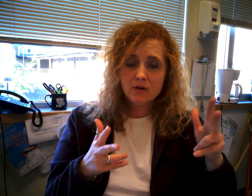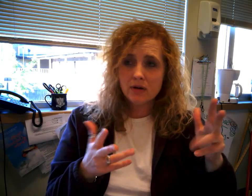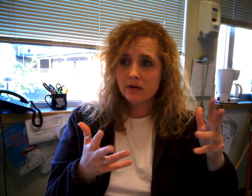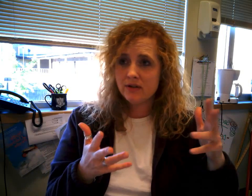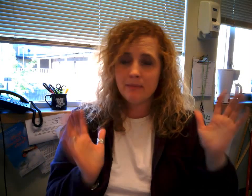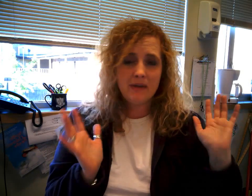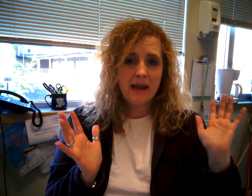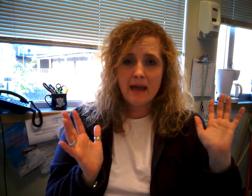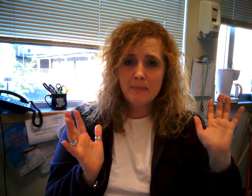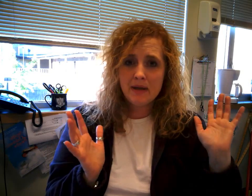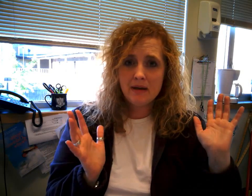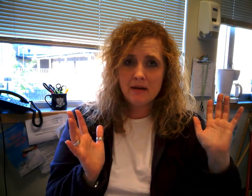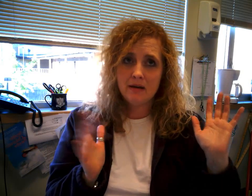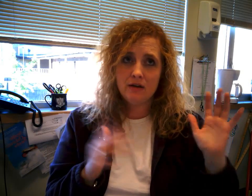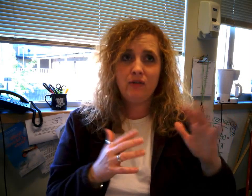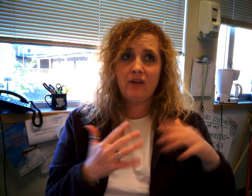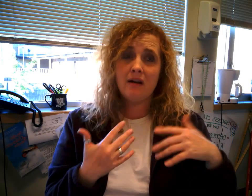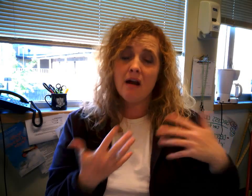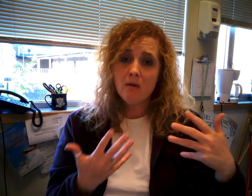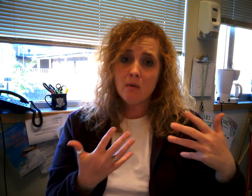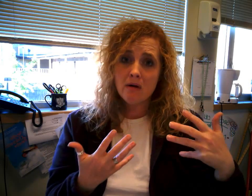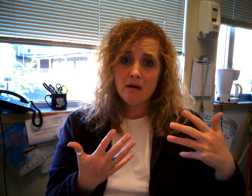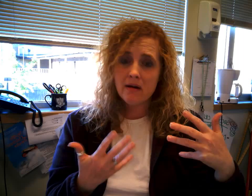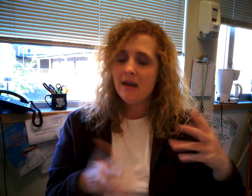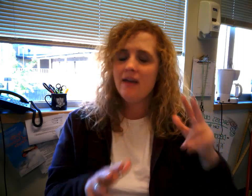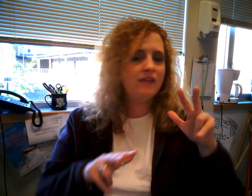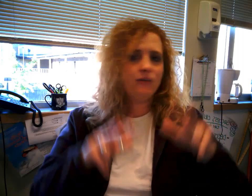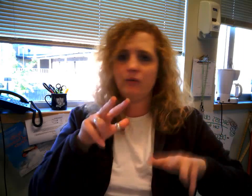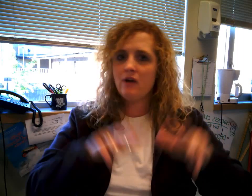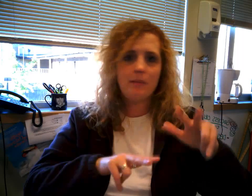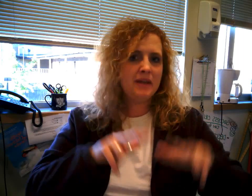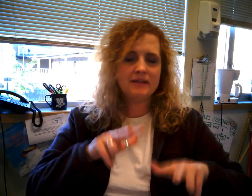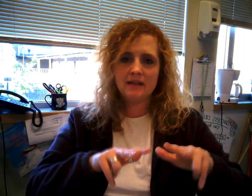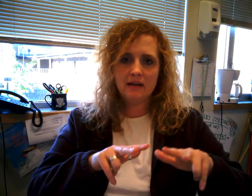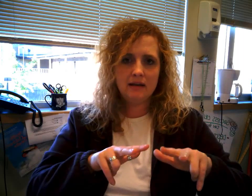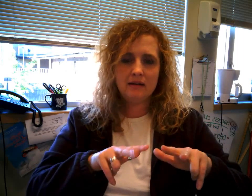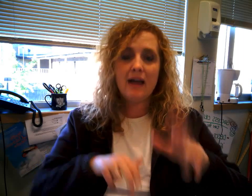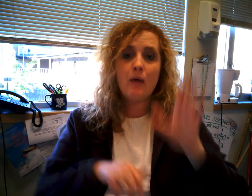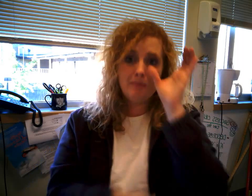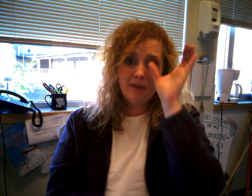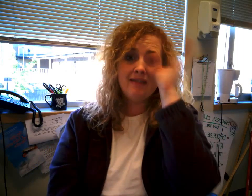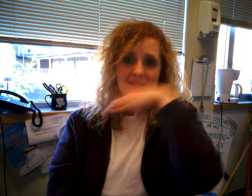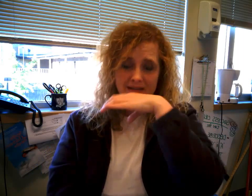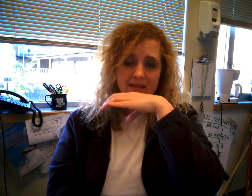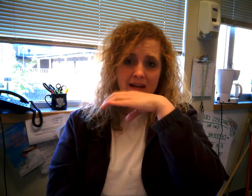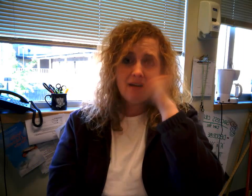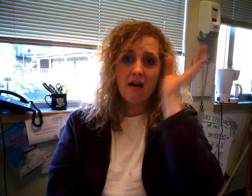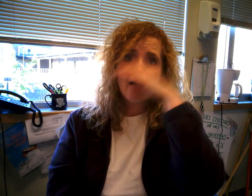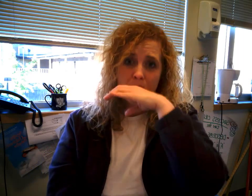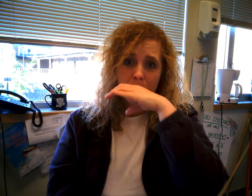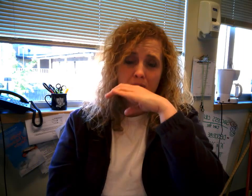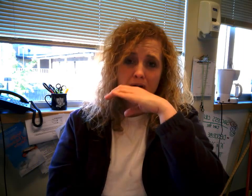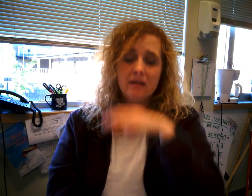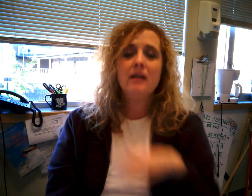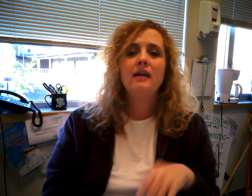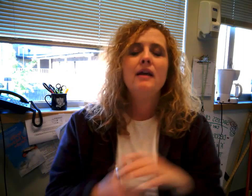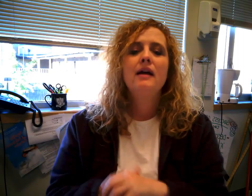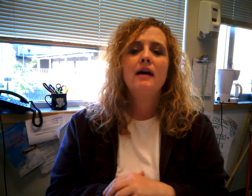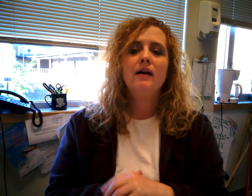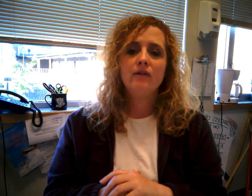in your brain. You've misunderstood it. The next one is retired with two R's, and then you flip out your